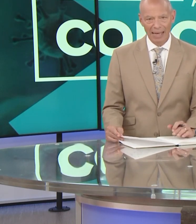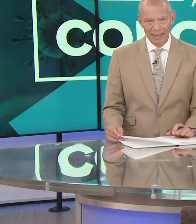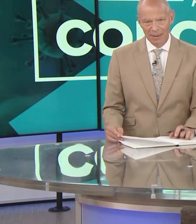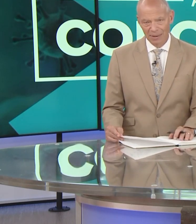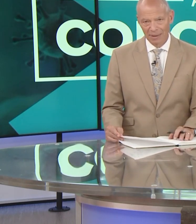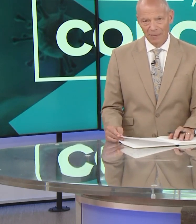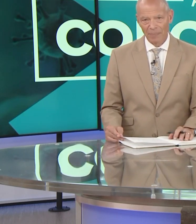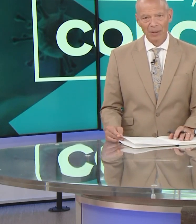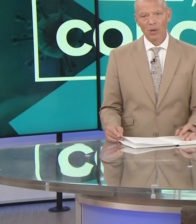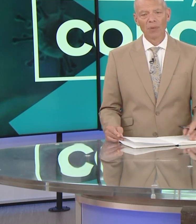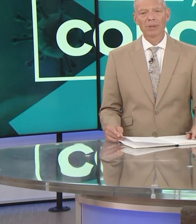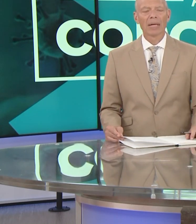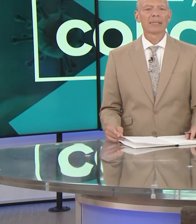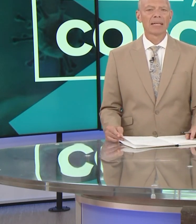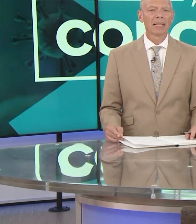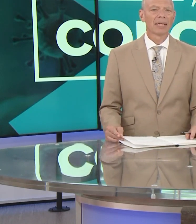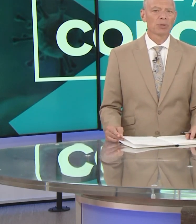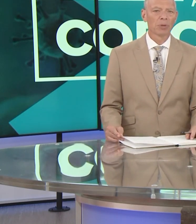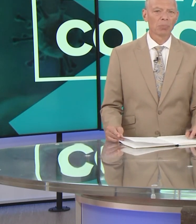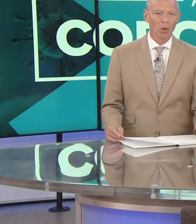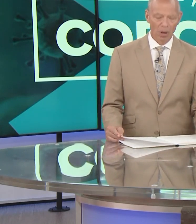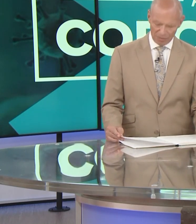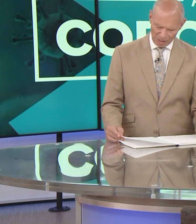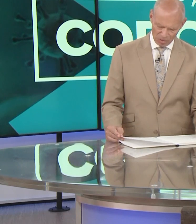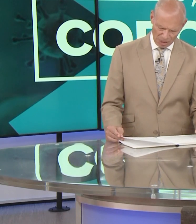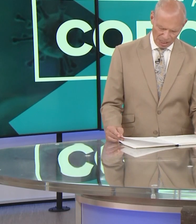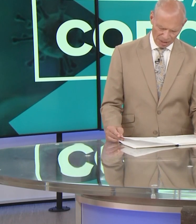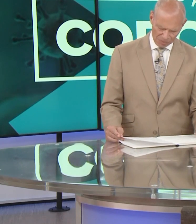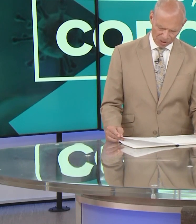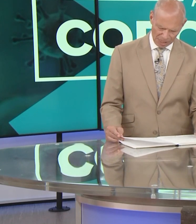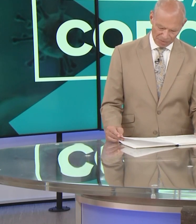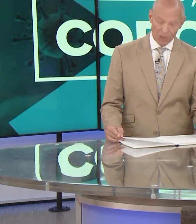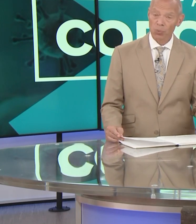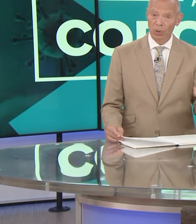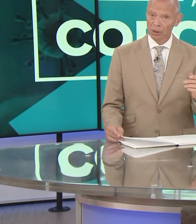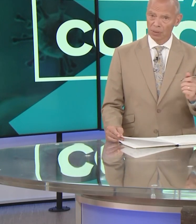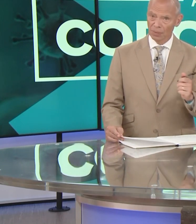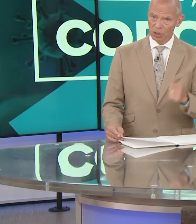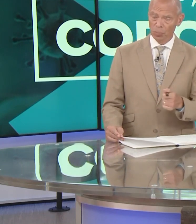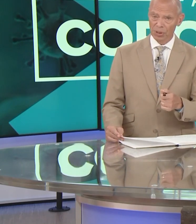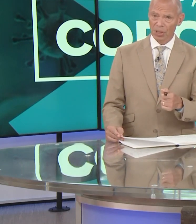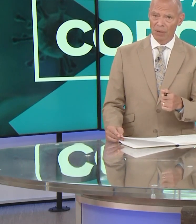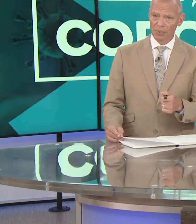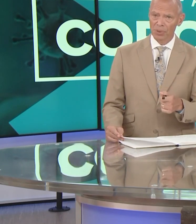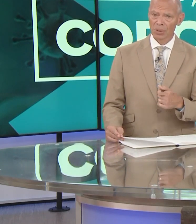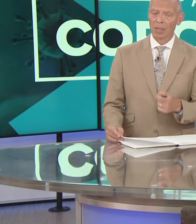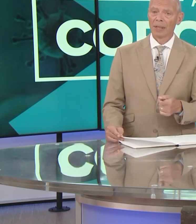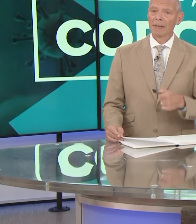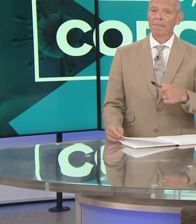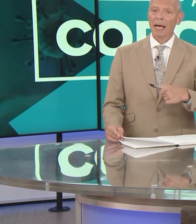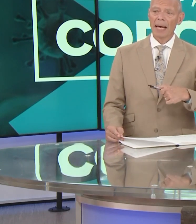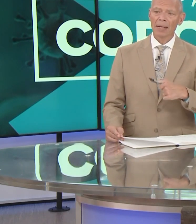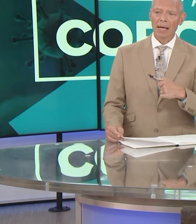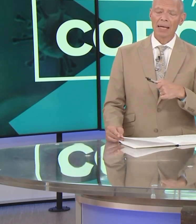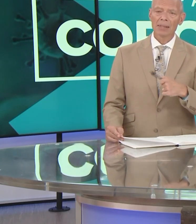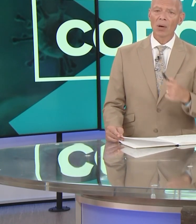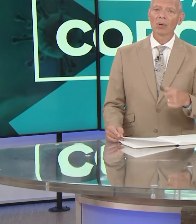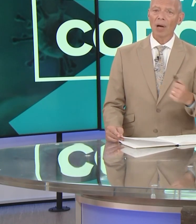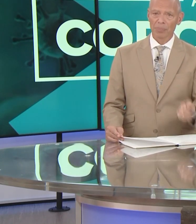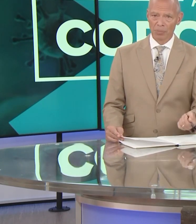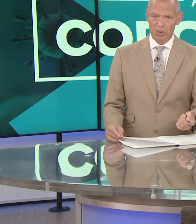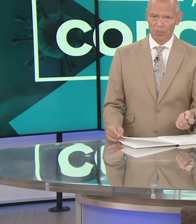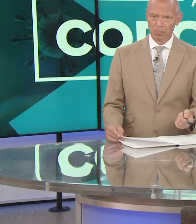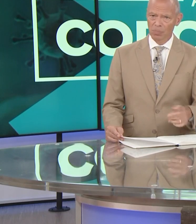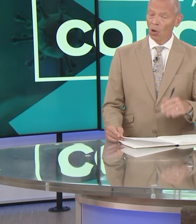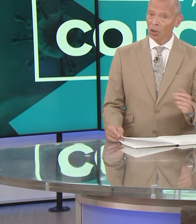166th day that COVID-19 has been a part of our lives. And this press conference, had a note